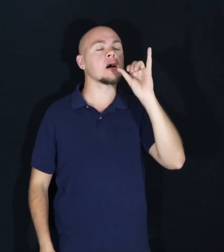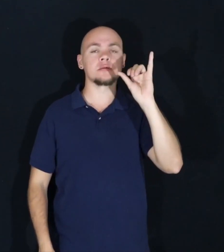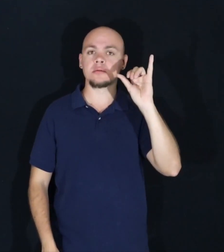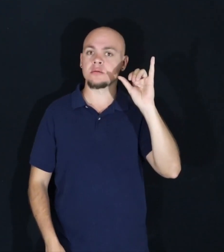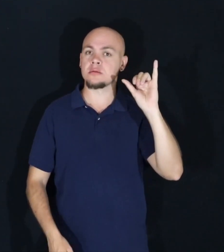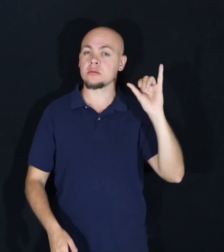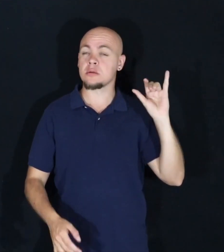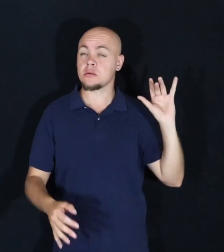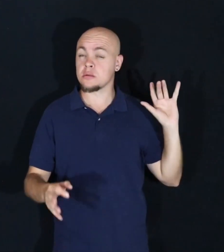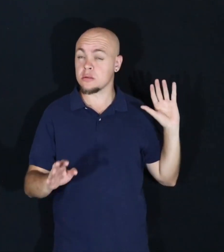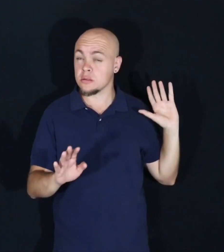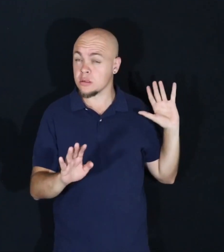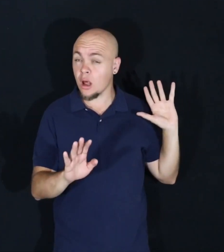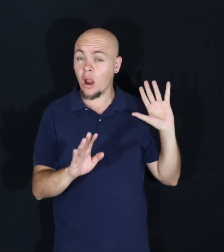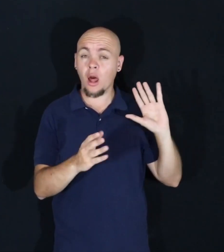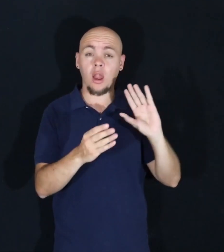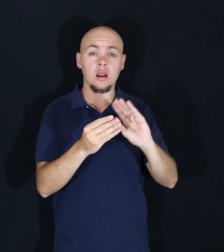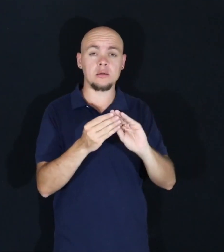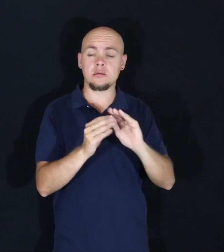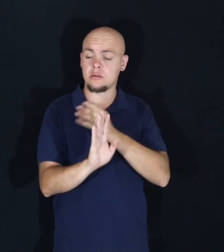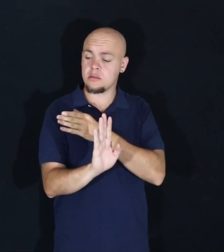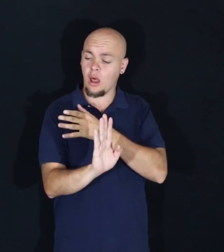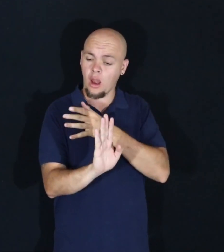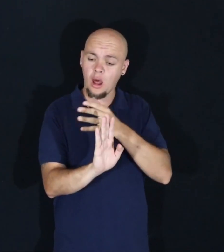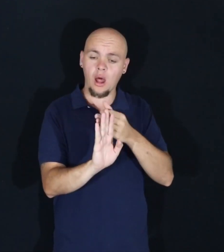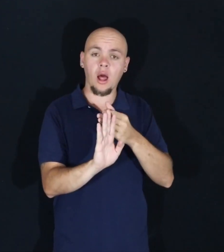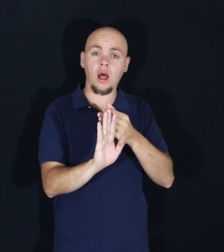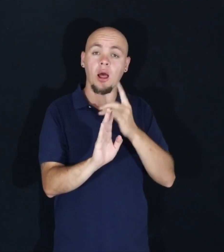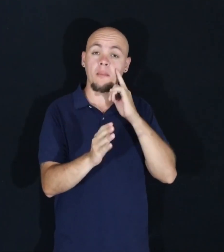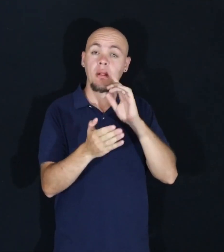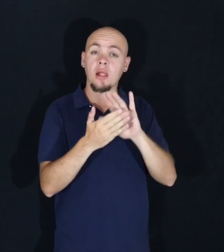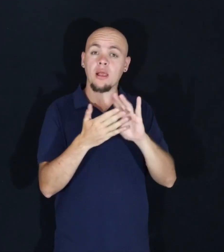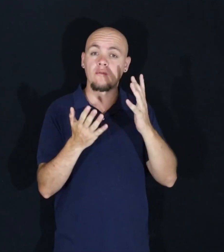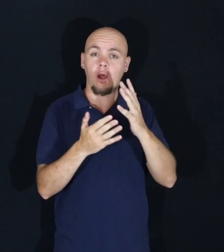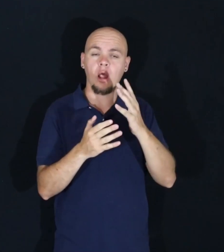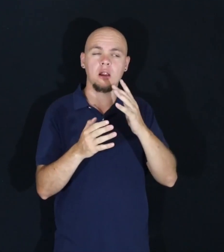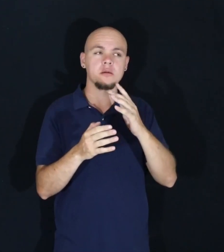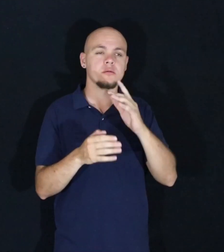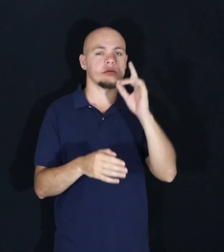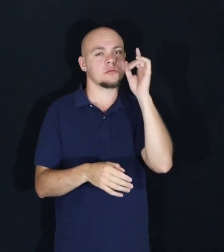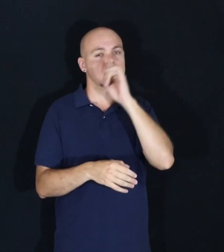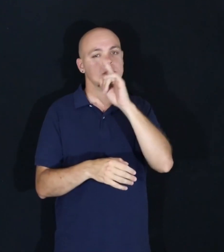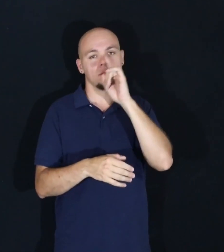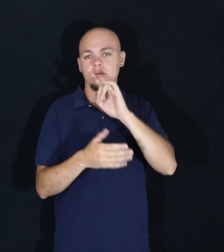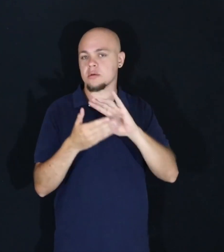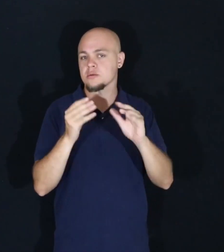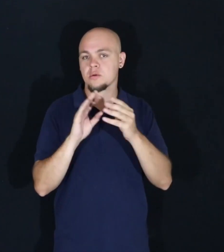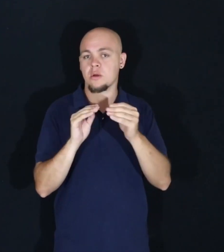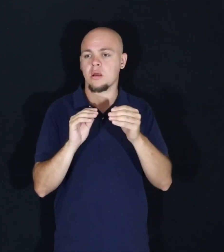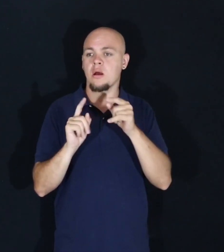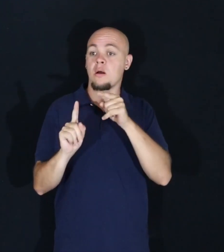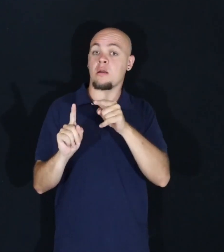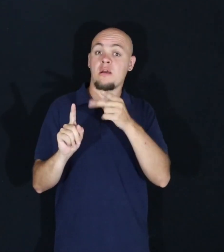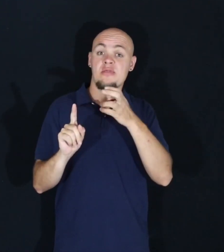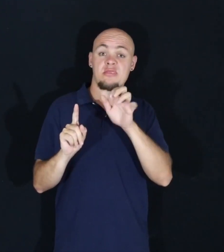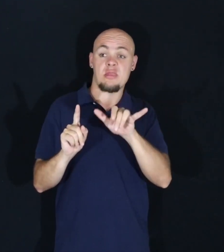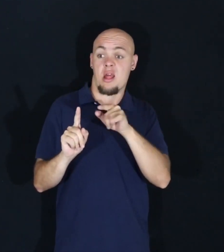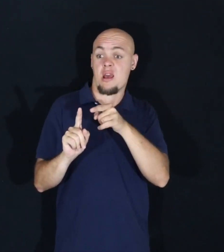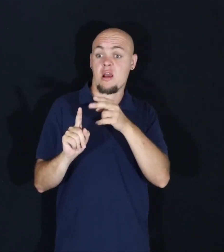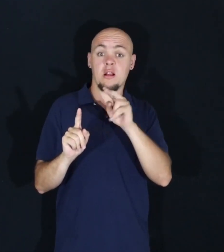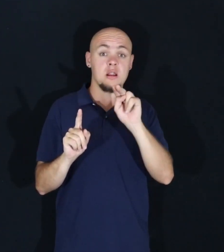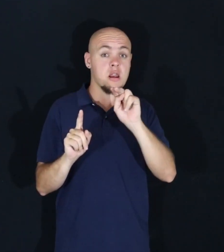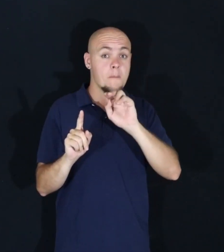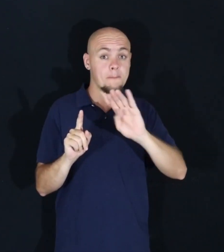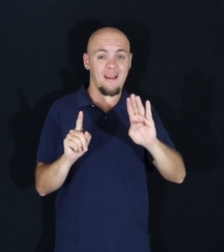this time, I had been believing in an illusion. The illusion that Alex was different now because they were non-binary. And